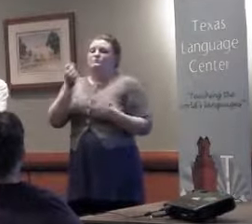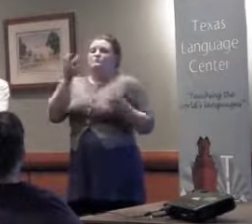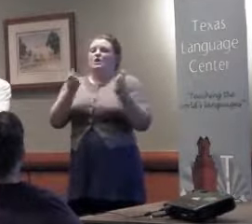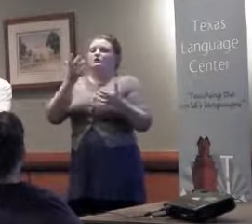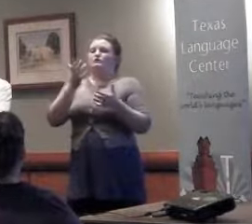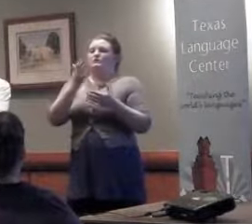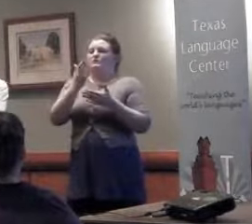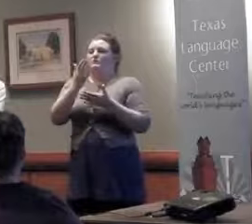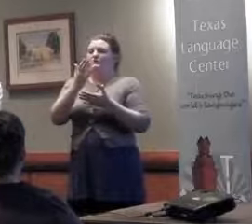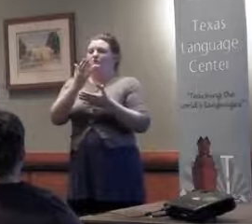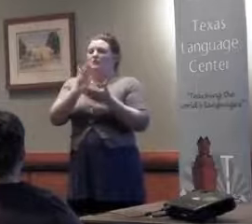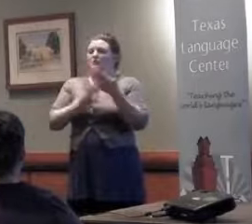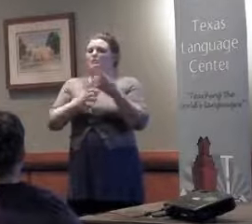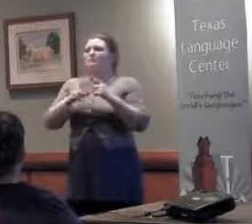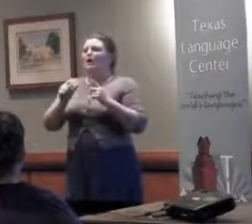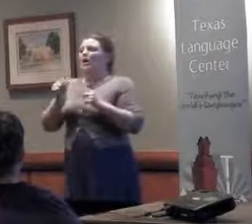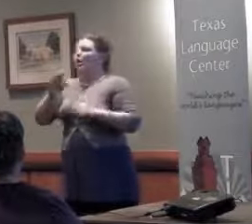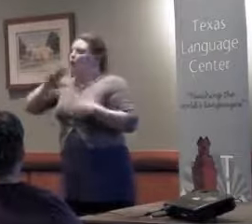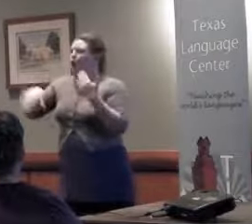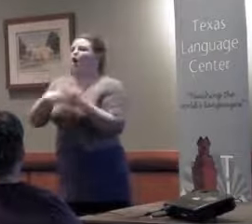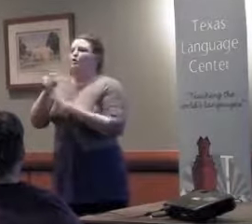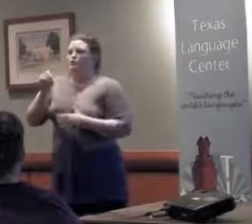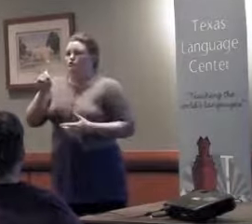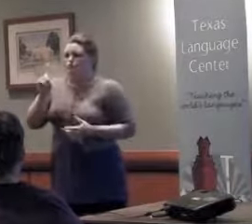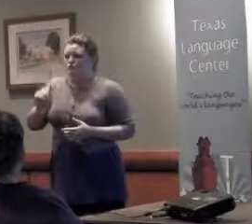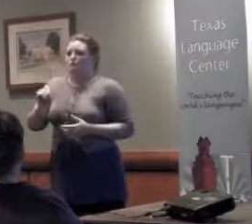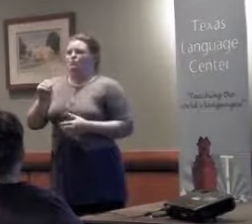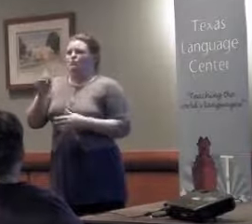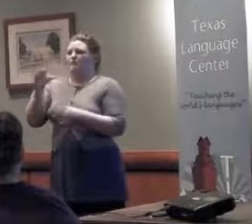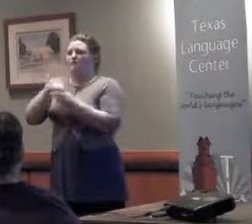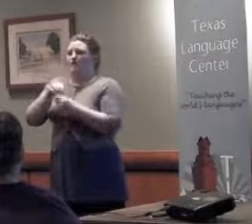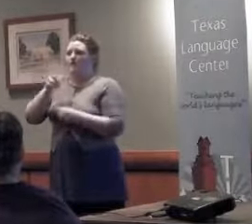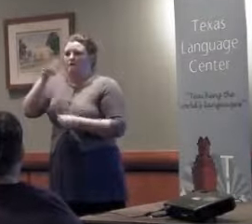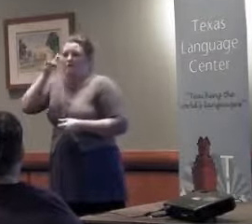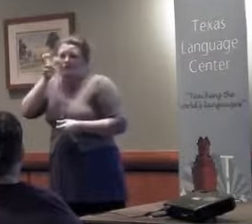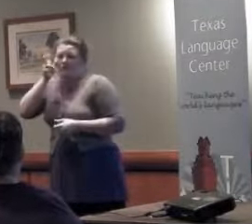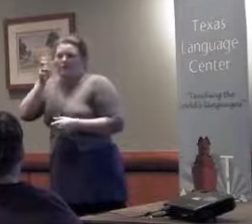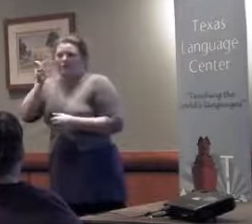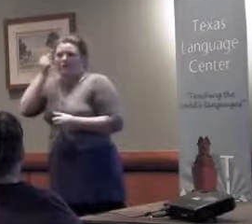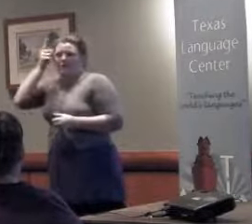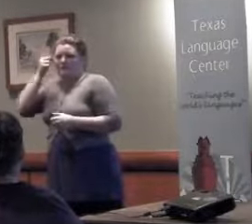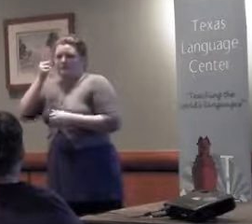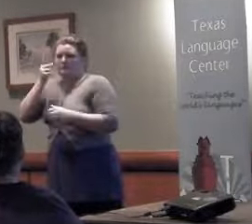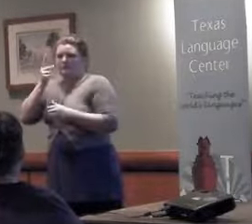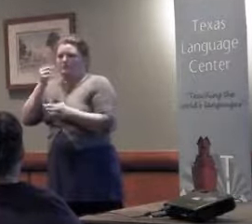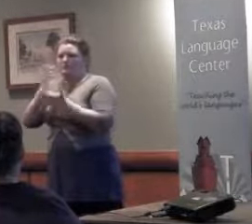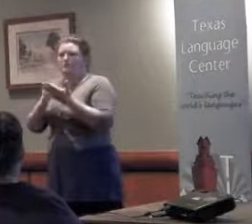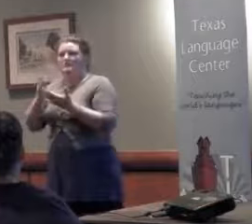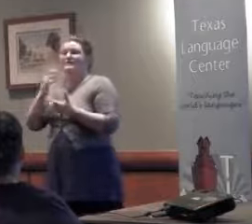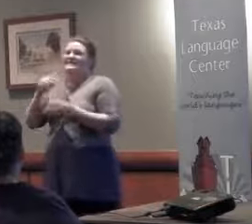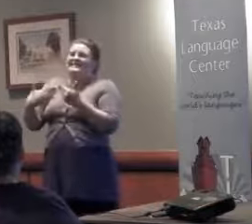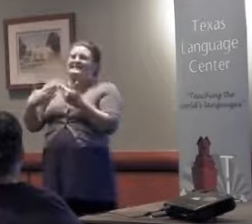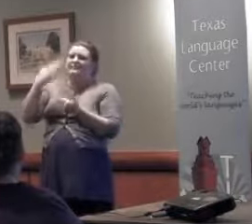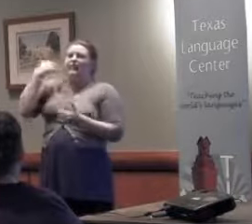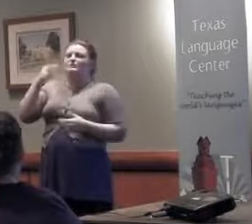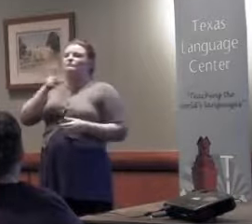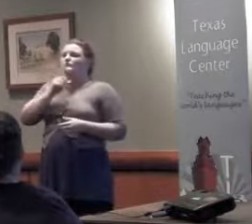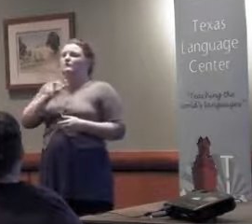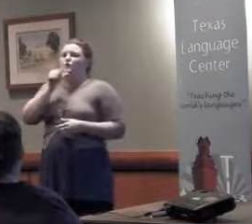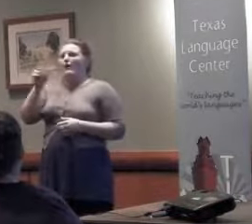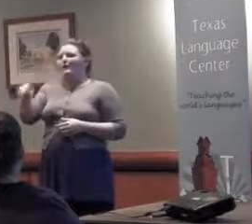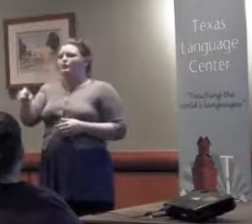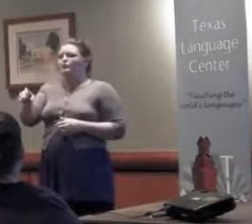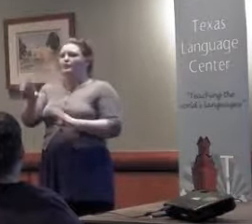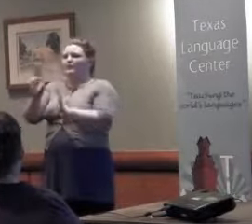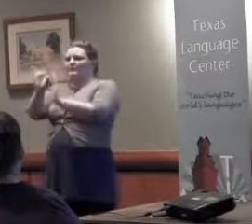all of which do involve comprehension components. They're easier to do simply because you don't have